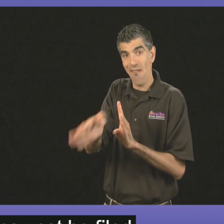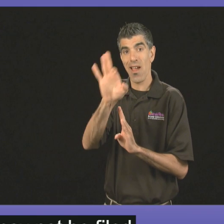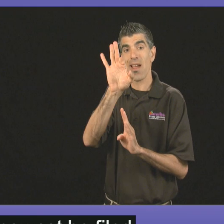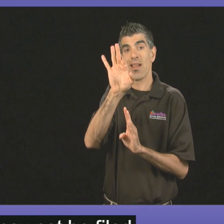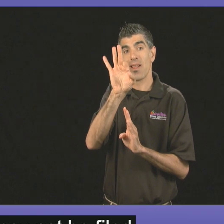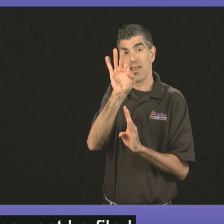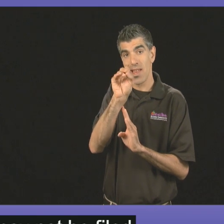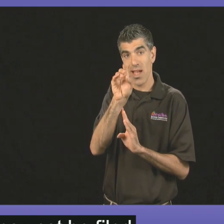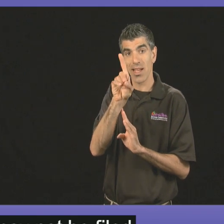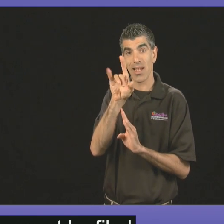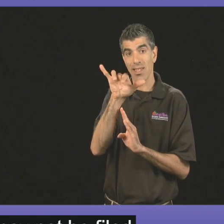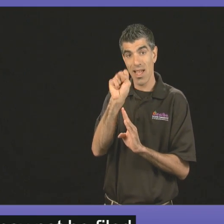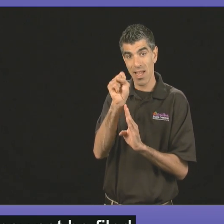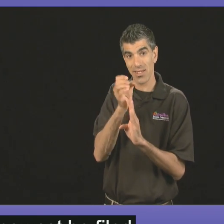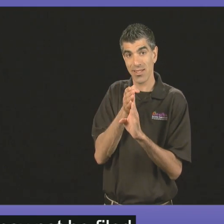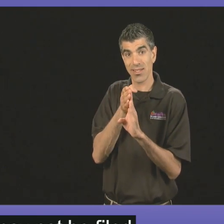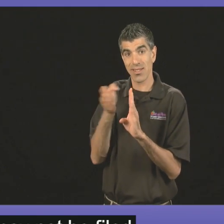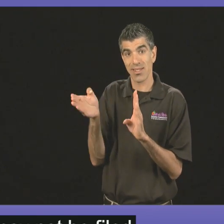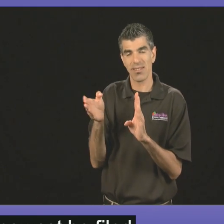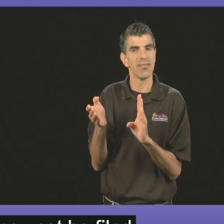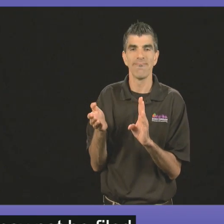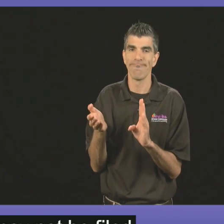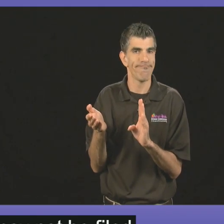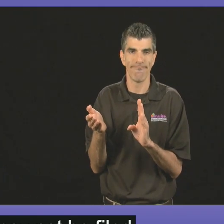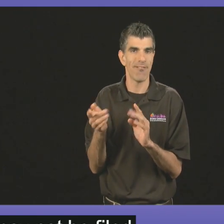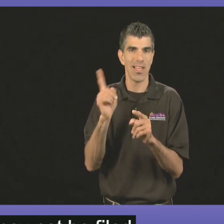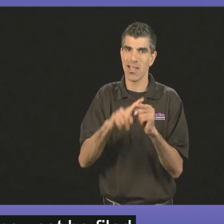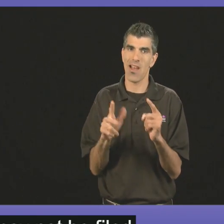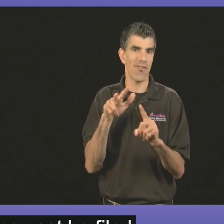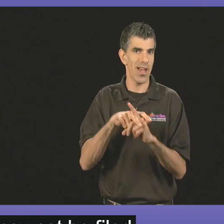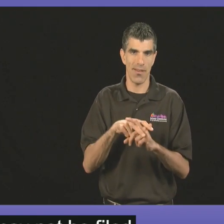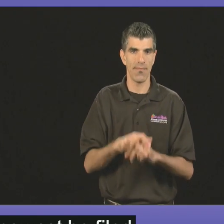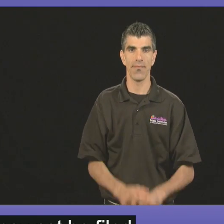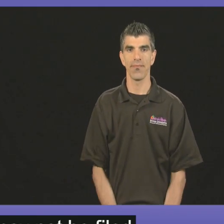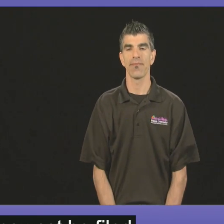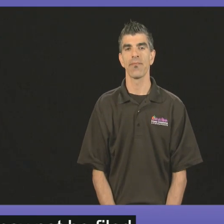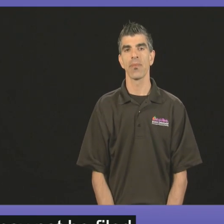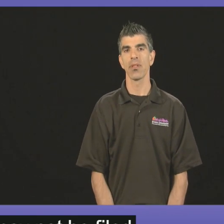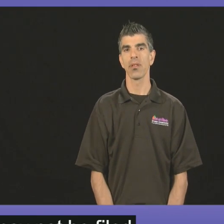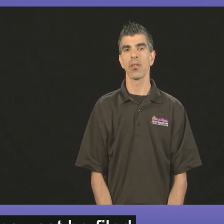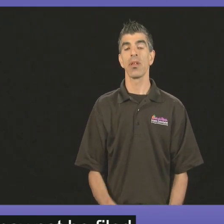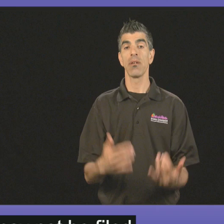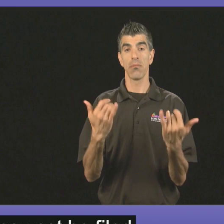A complaint may not be filed after the 90-day window.